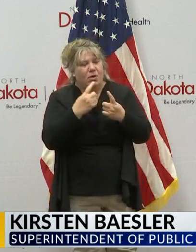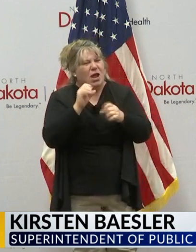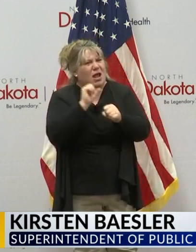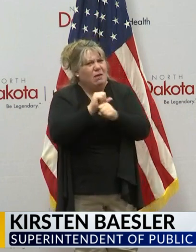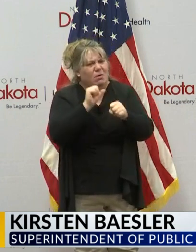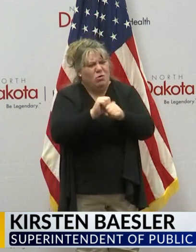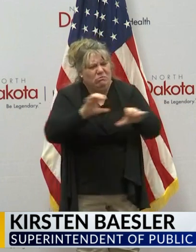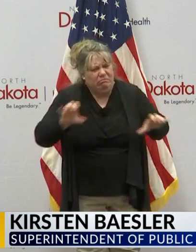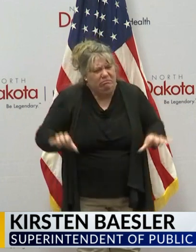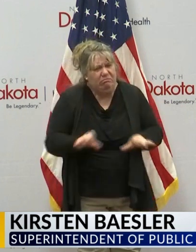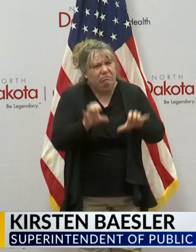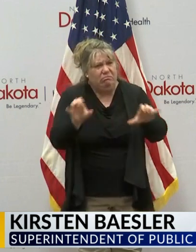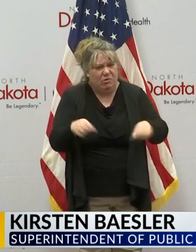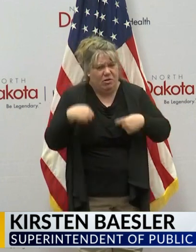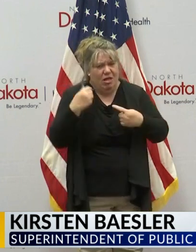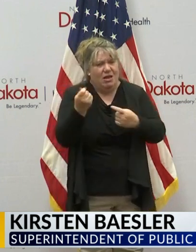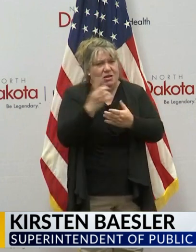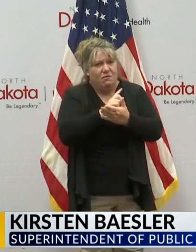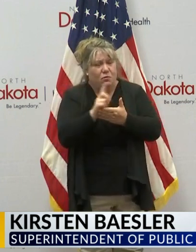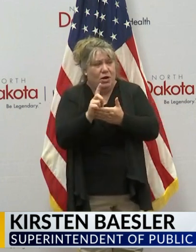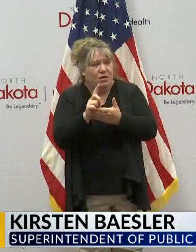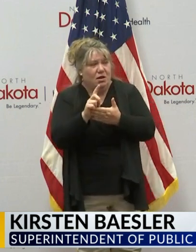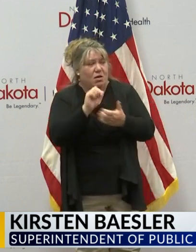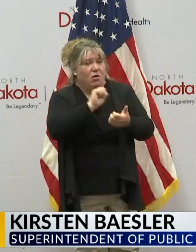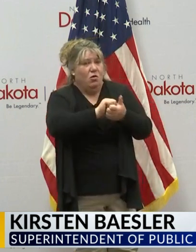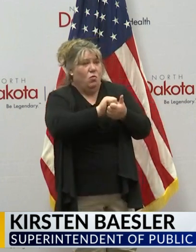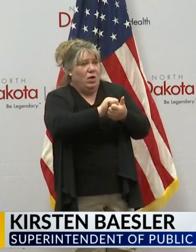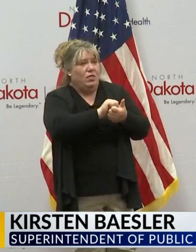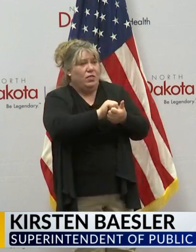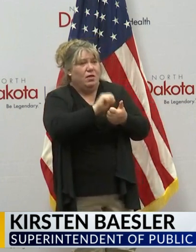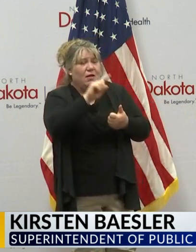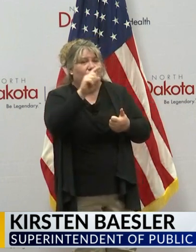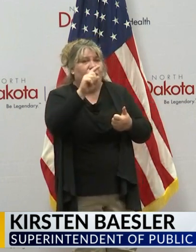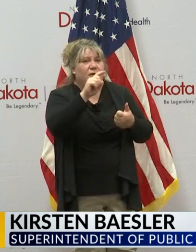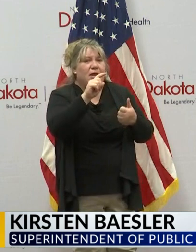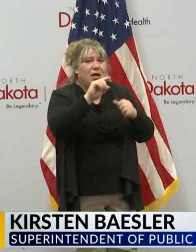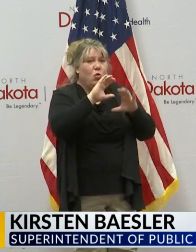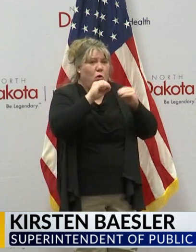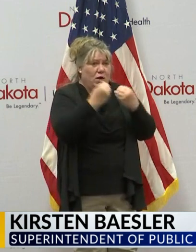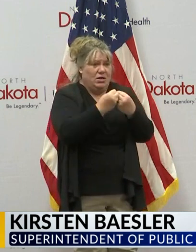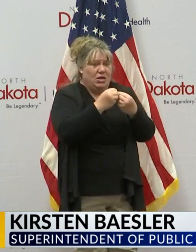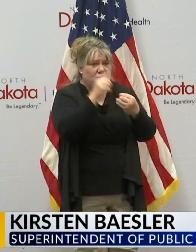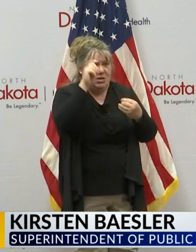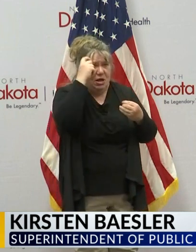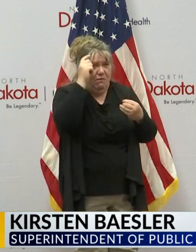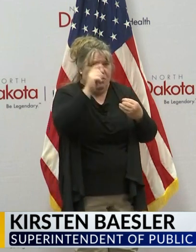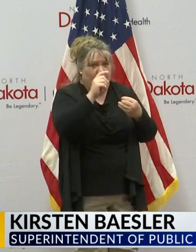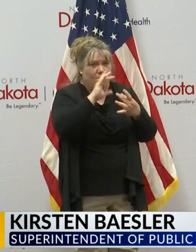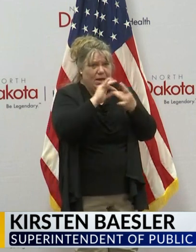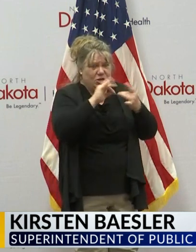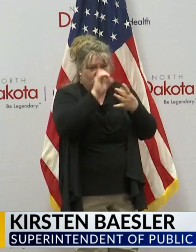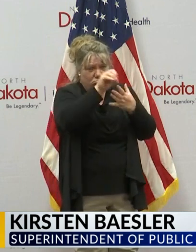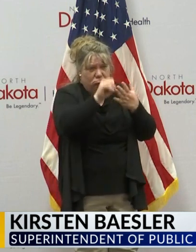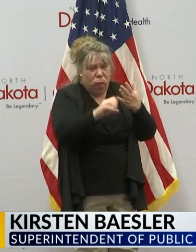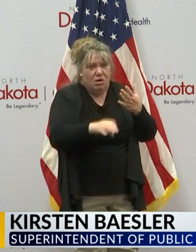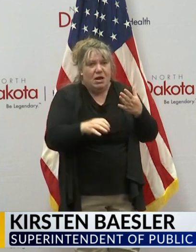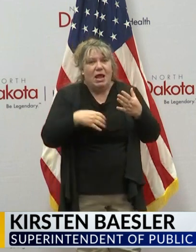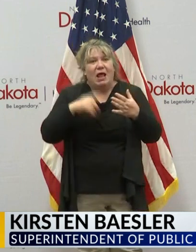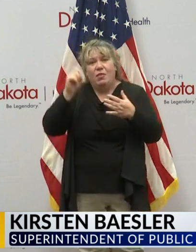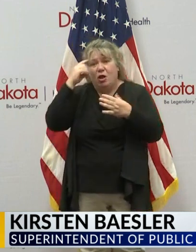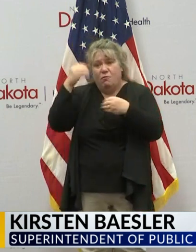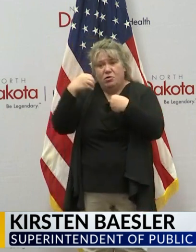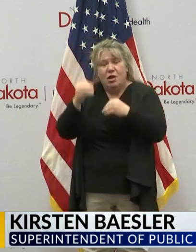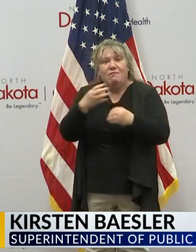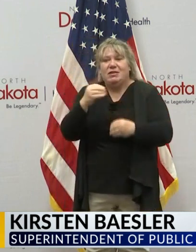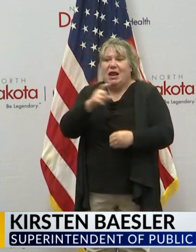for the last several weeks in concert with the entities that Governor Burgum mentioned and Governor Burgum's office and the